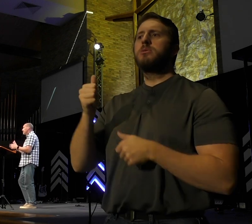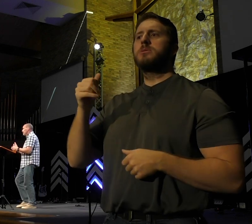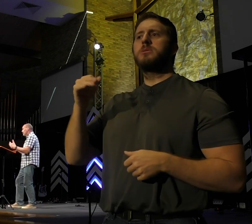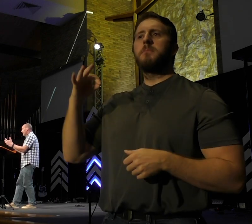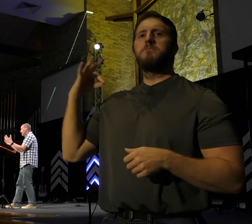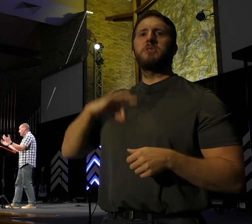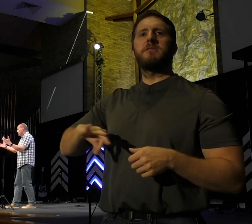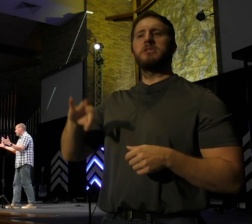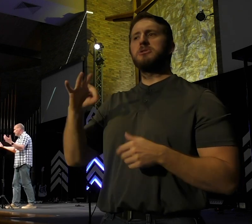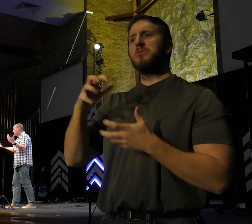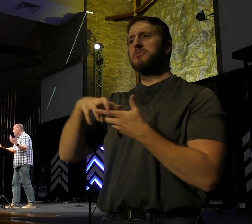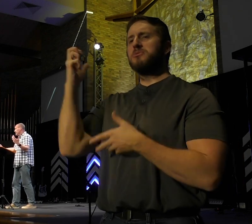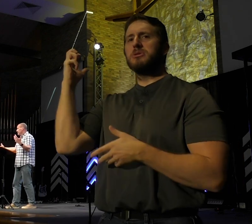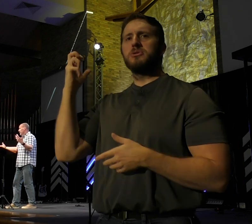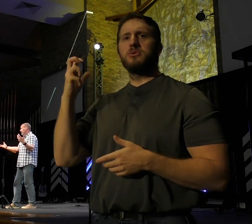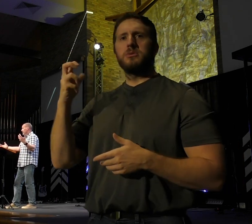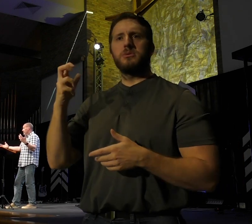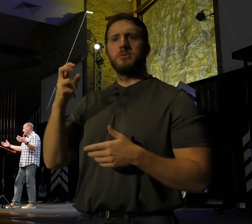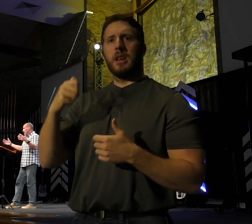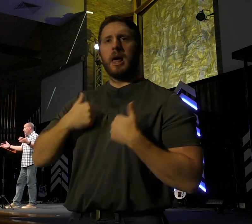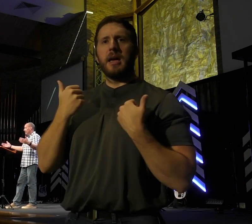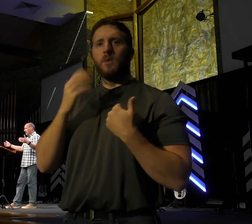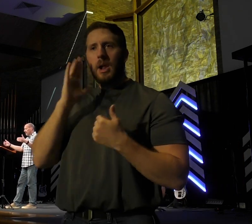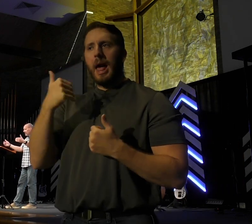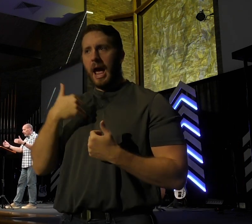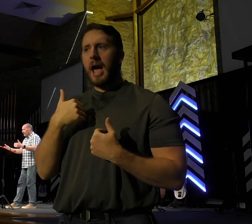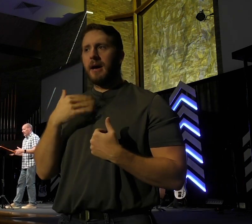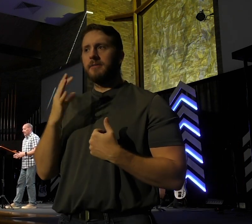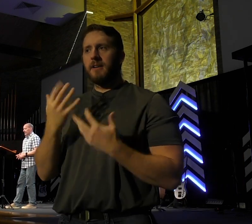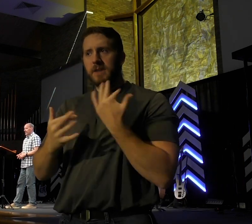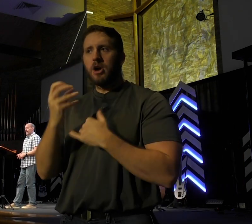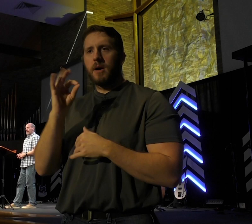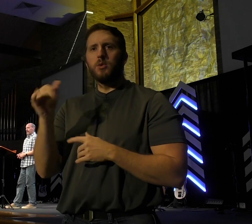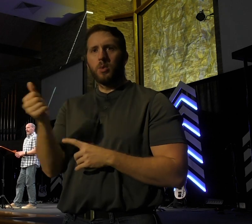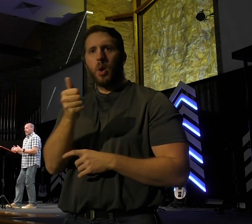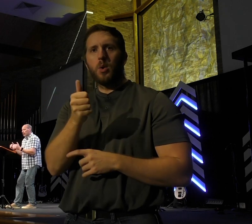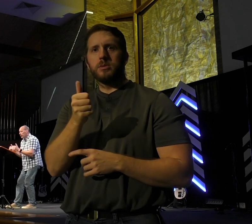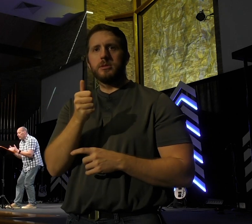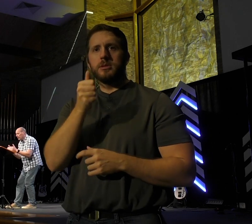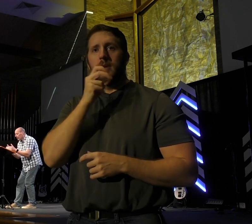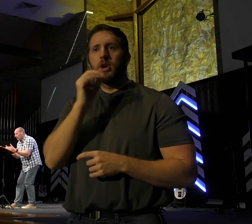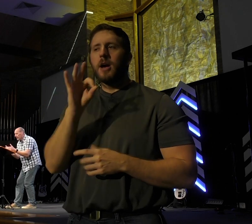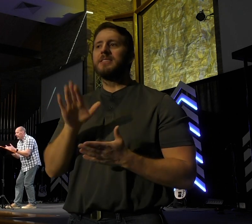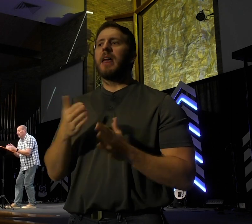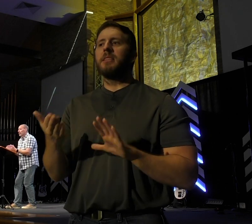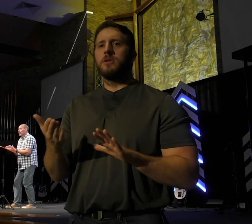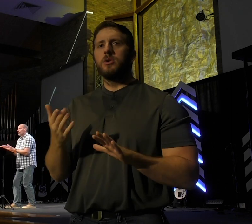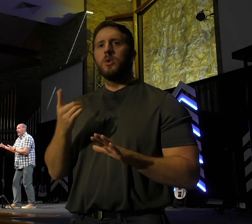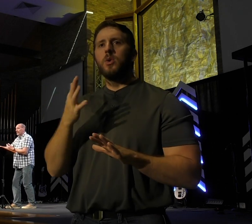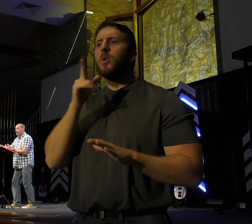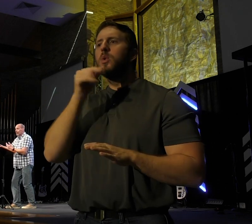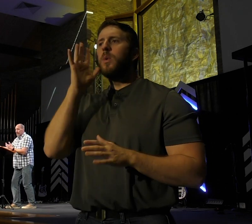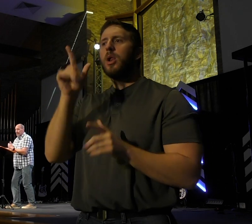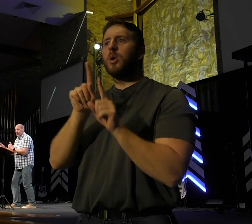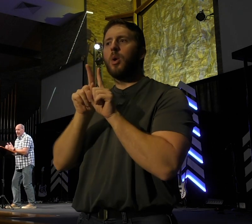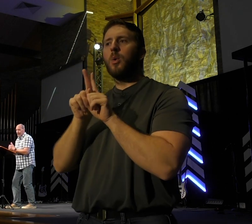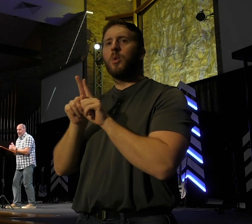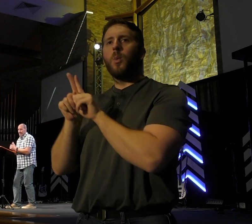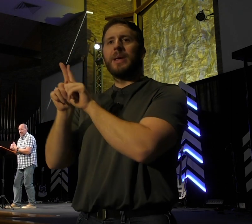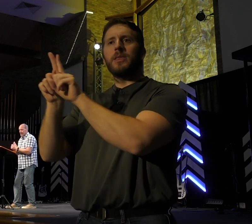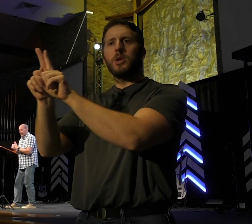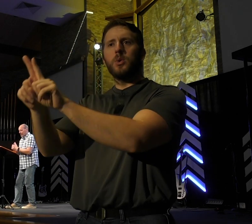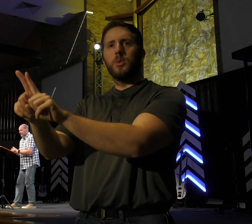sooner or later, you're going to have to face the furnace of the suffering of death. And who will go with you when you have to go into